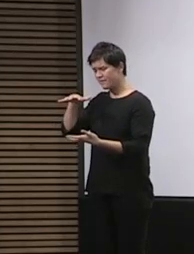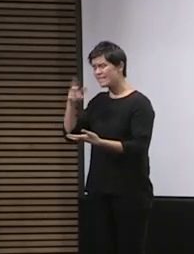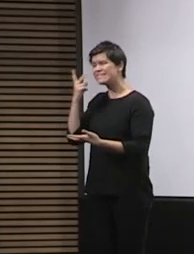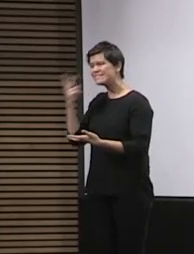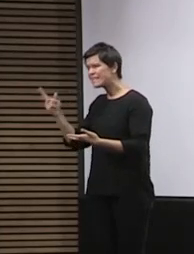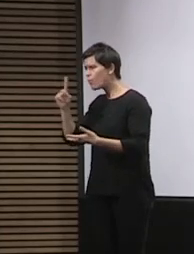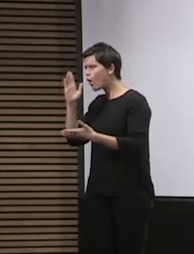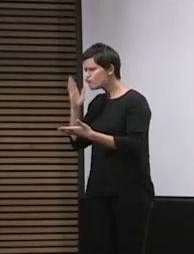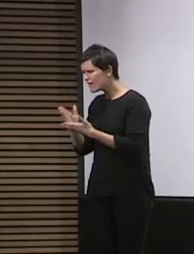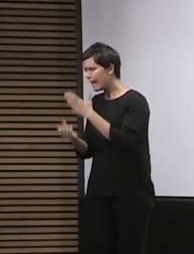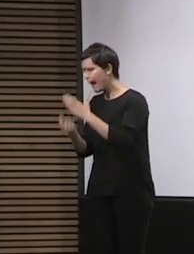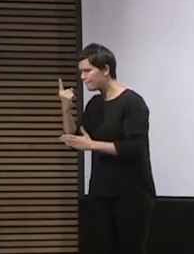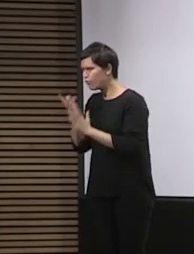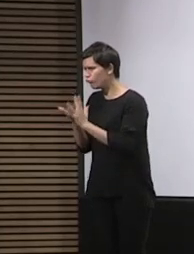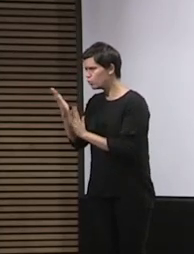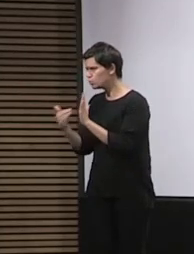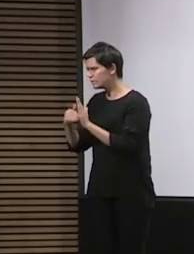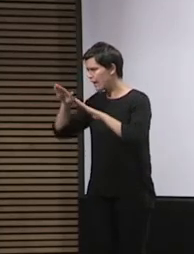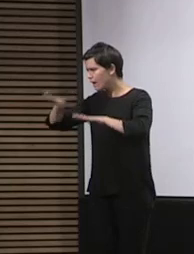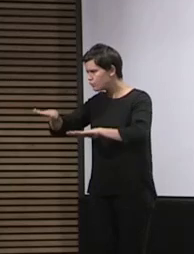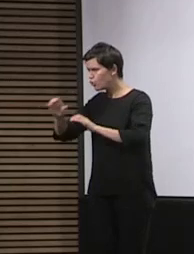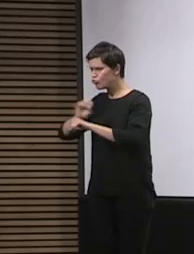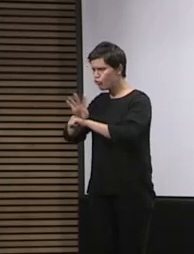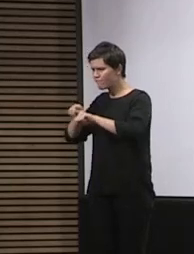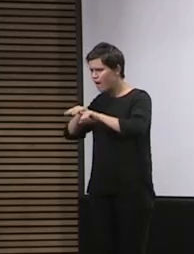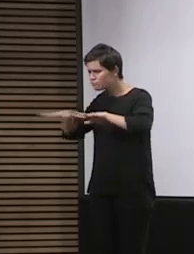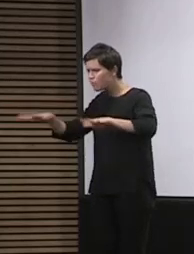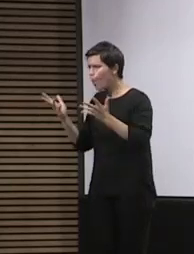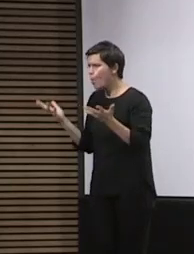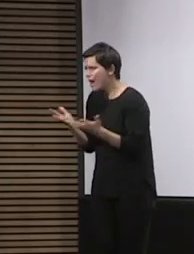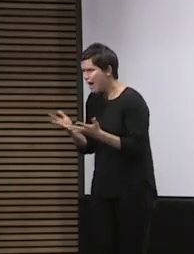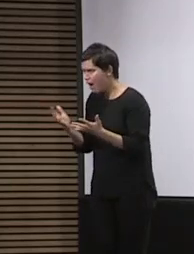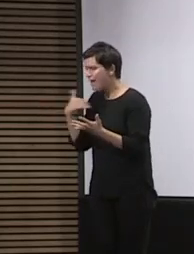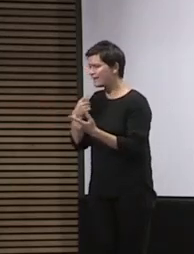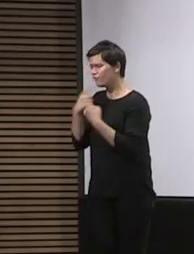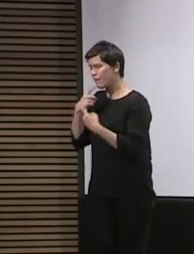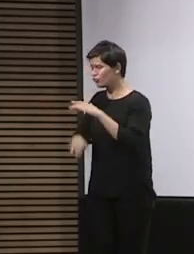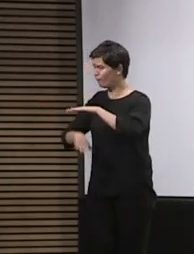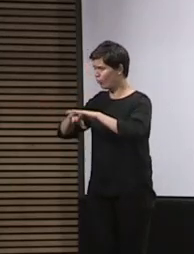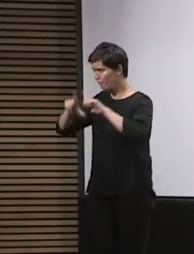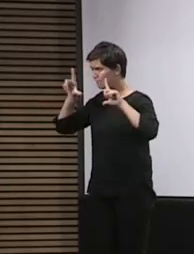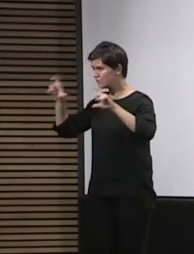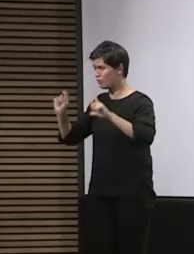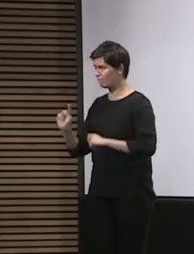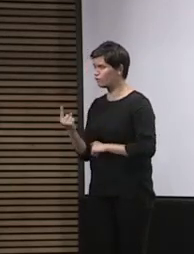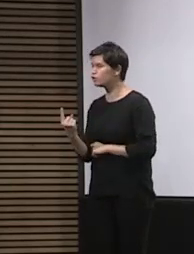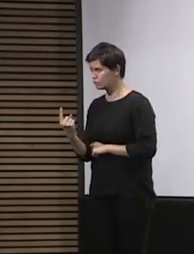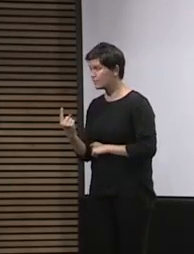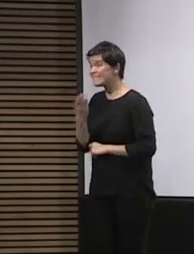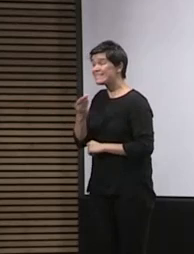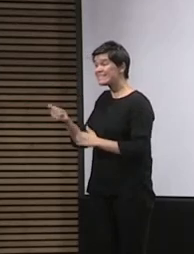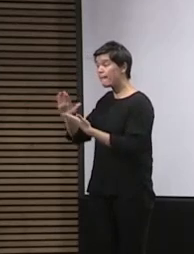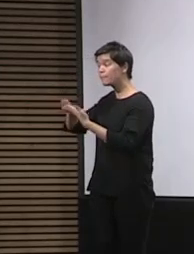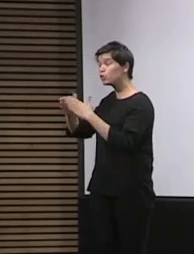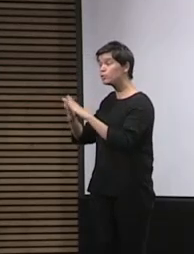with COVID-19 disease in New Zealand. And that type of approach, a community survey for some communities,